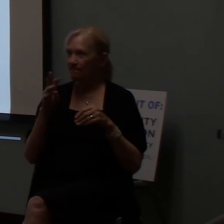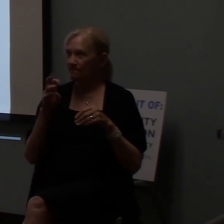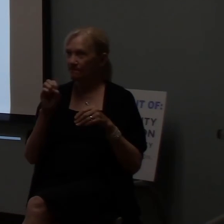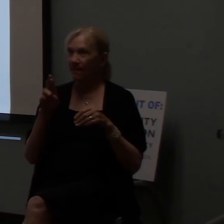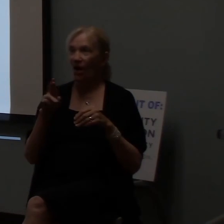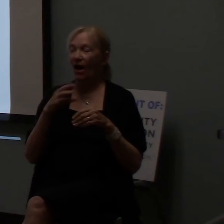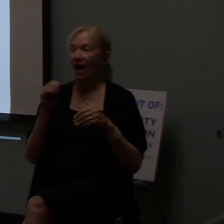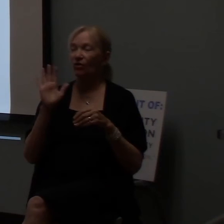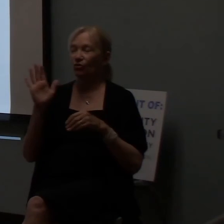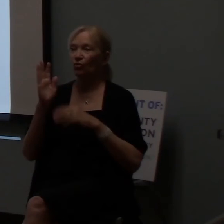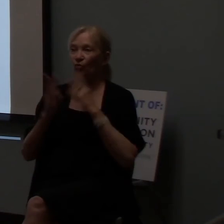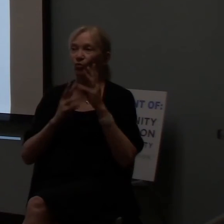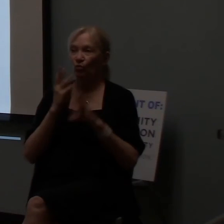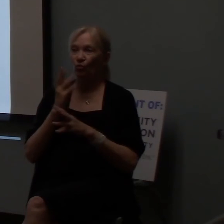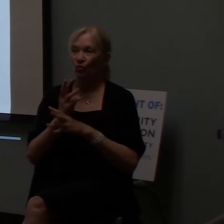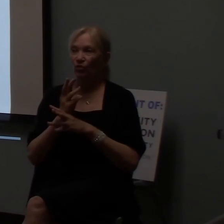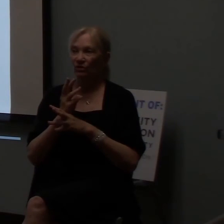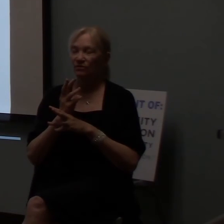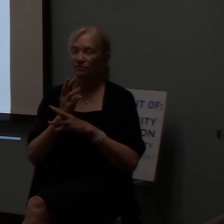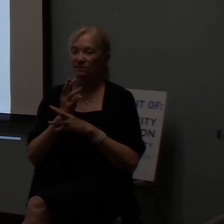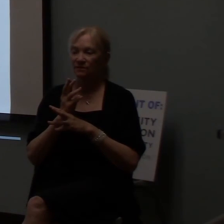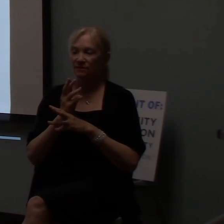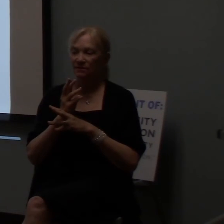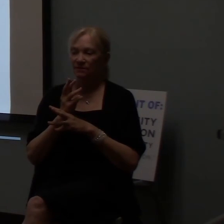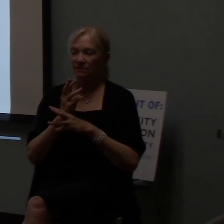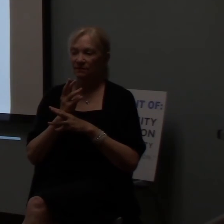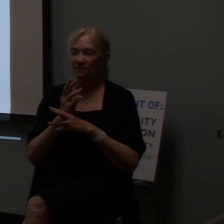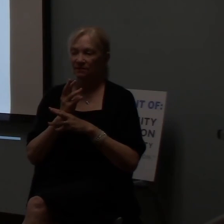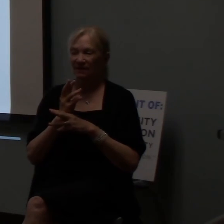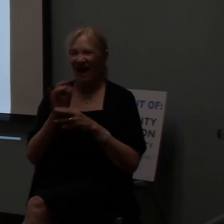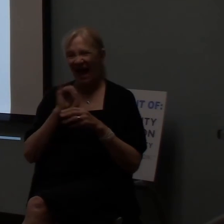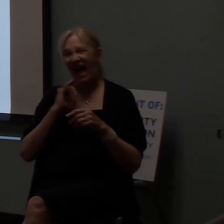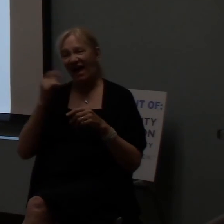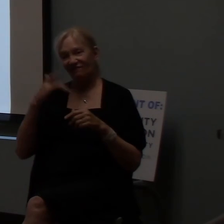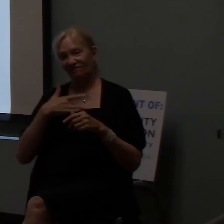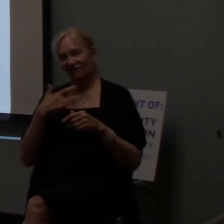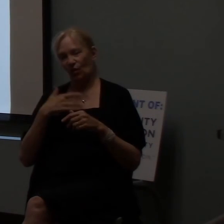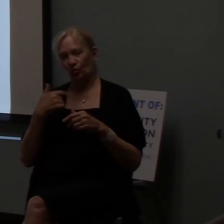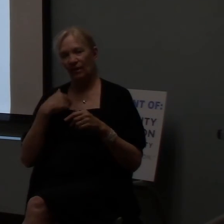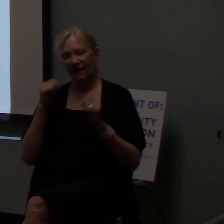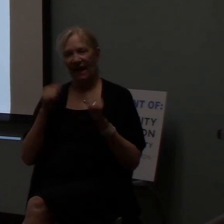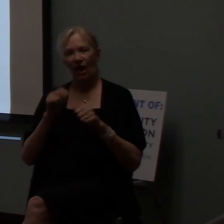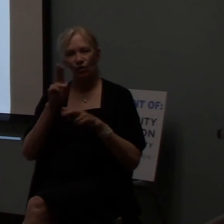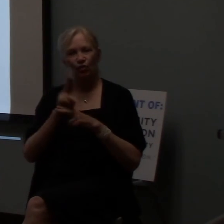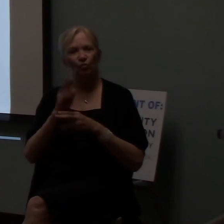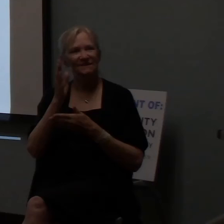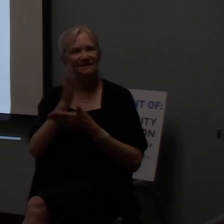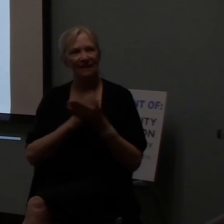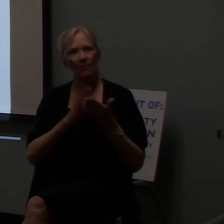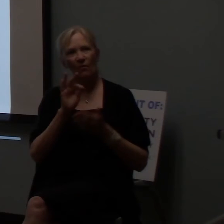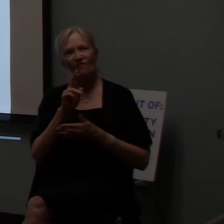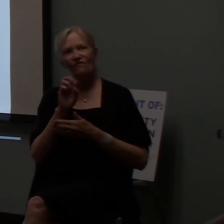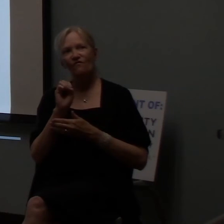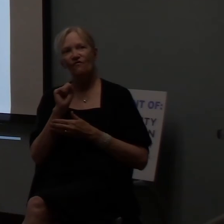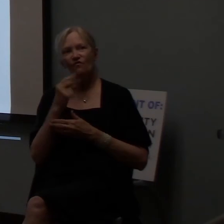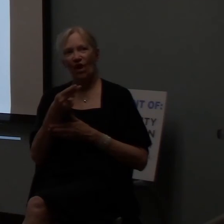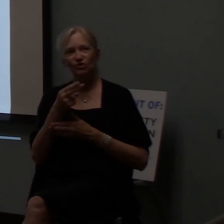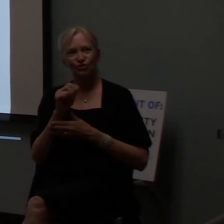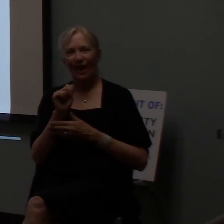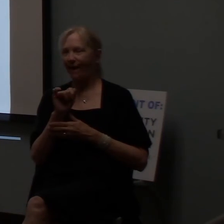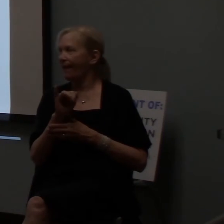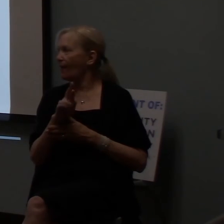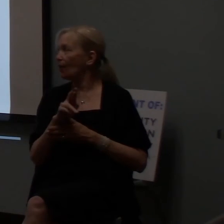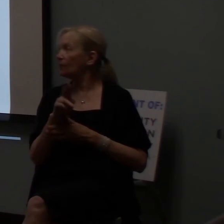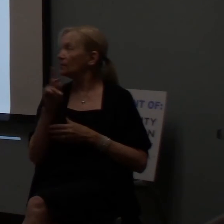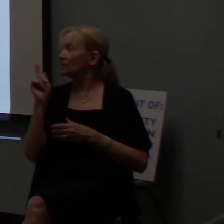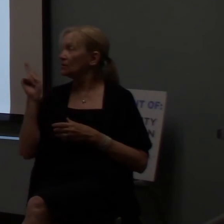and their world wasn't as nice as they'd like. So I think we could use with a little fresh air. So you're assuming by making a change,